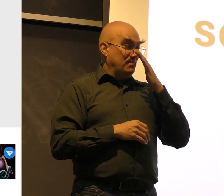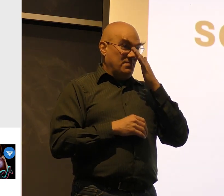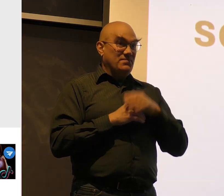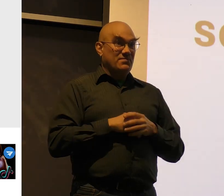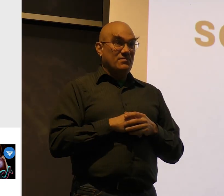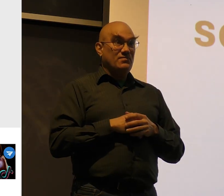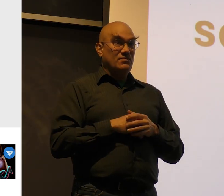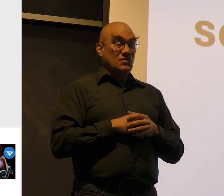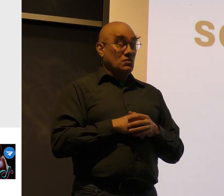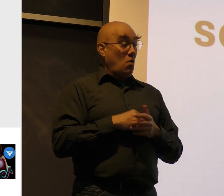critical.